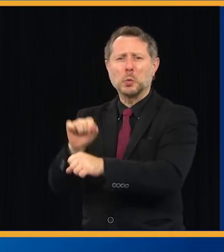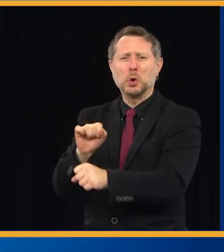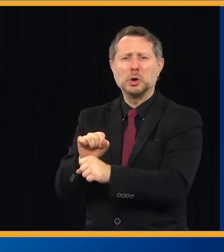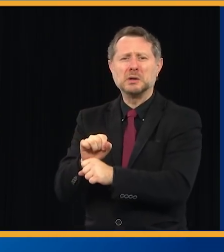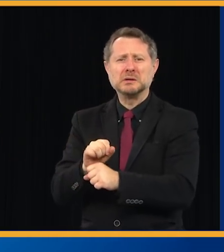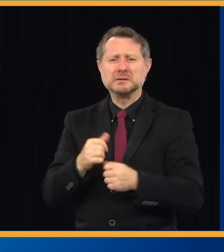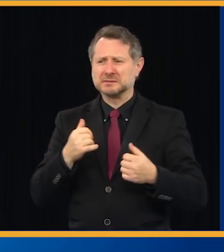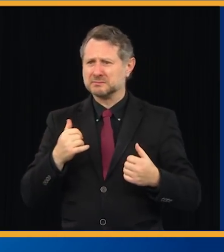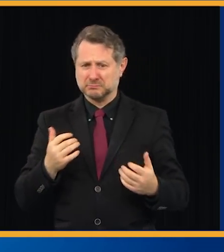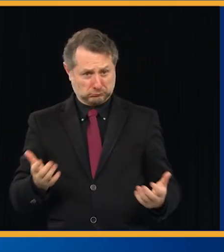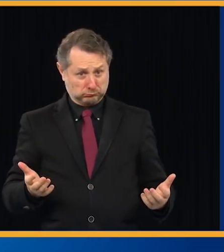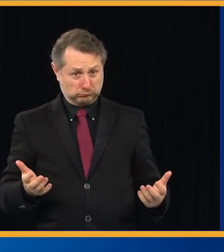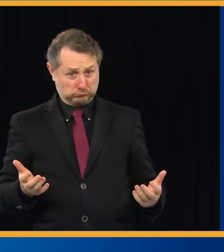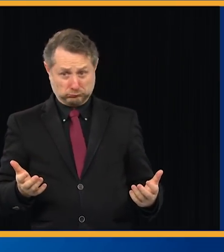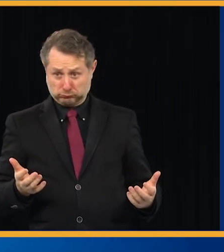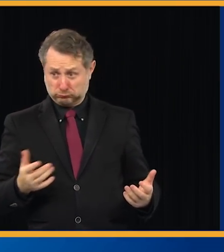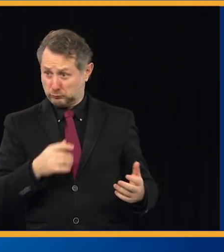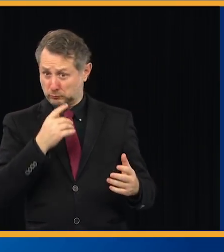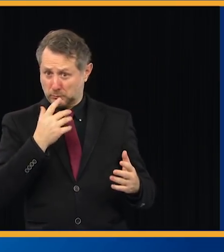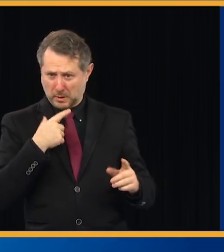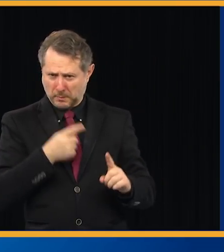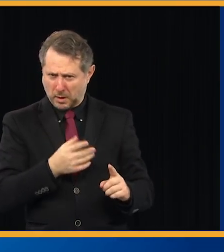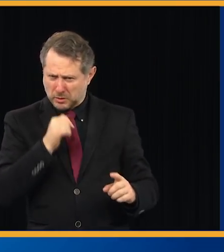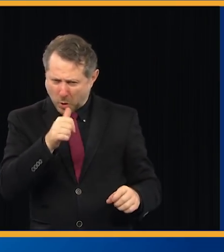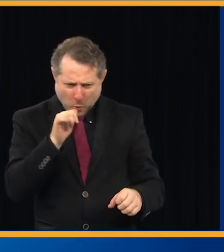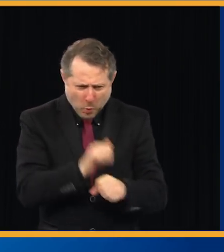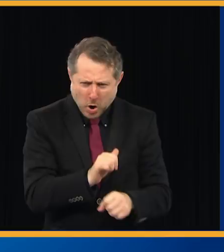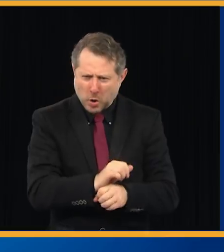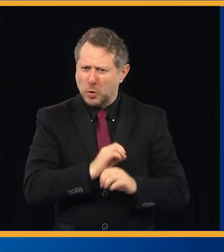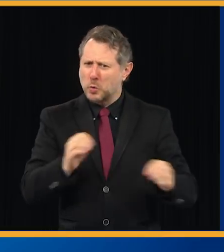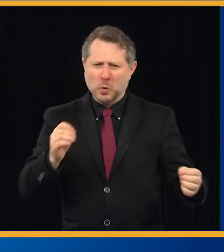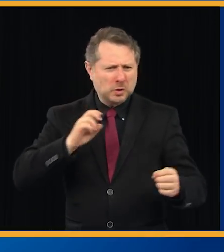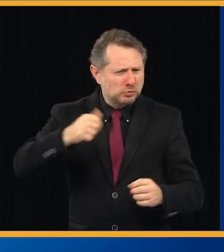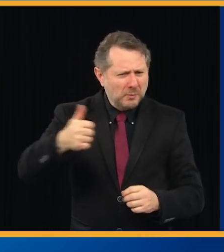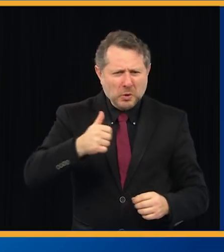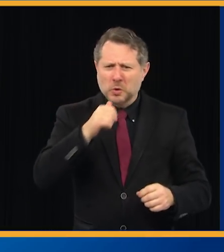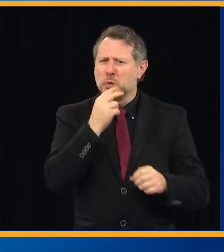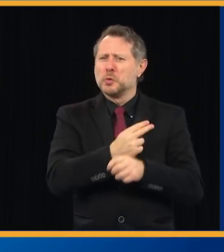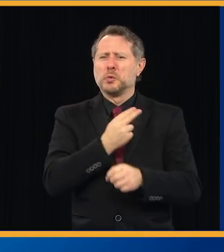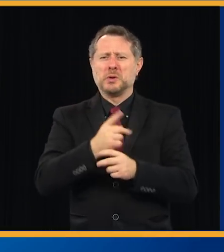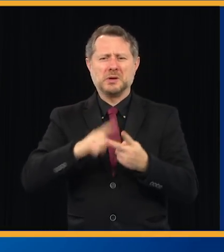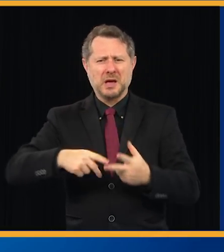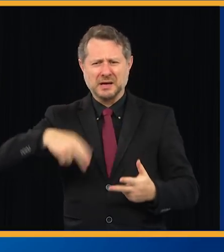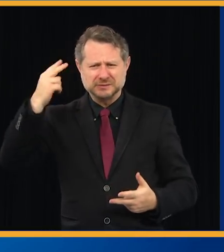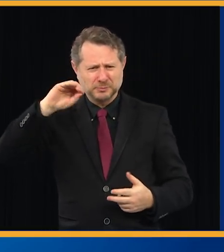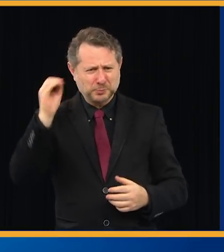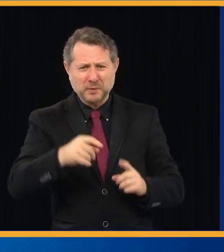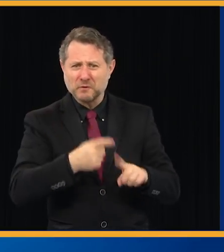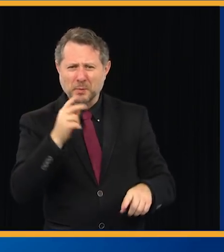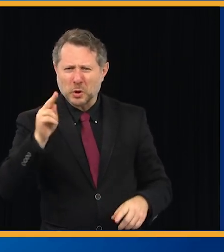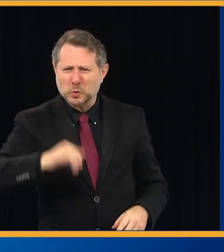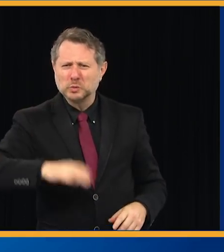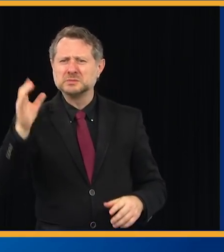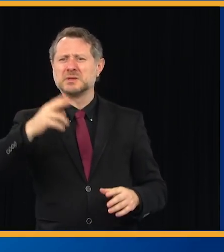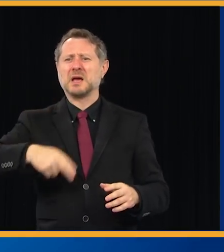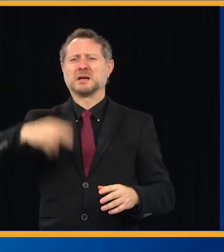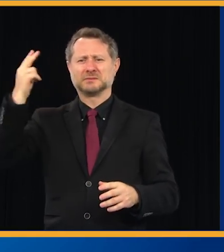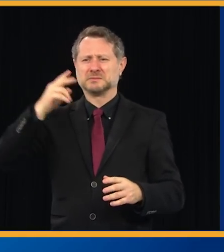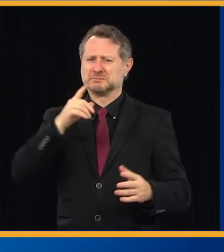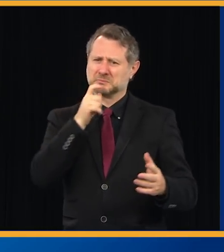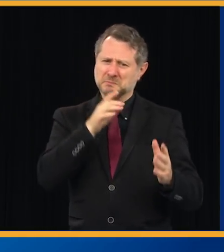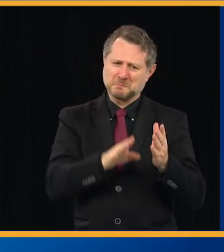that says they're not working, they're not traveling, they're predominantly downstate, predominantly minority, predominantly older,